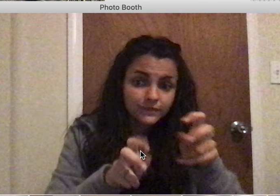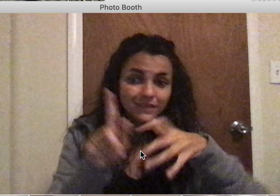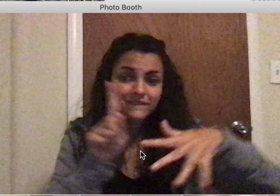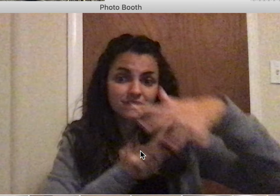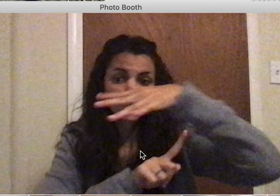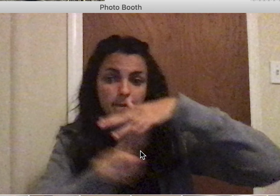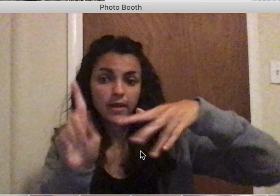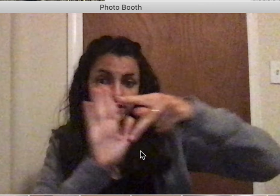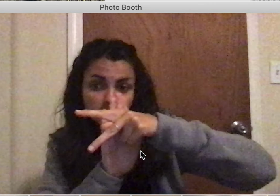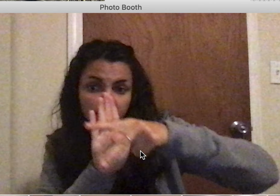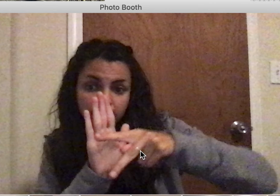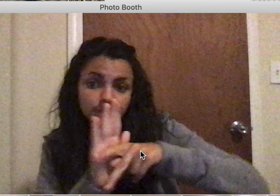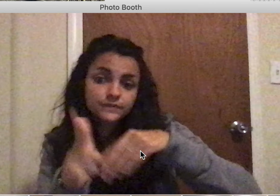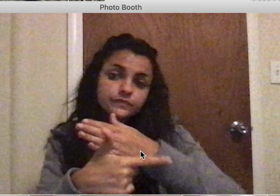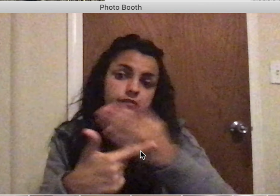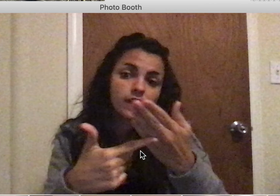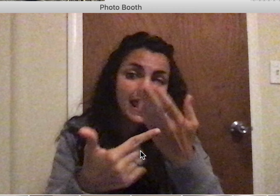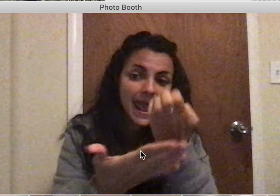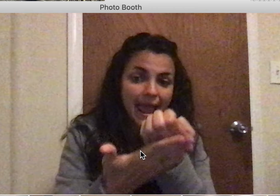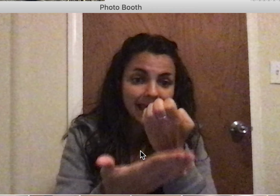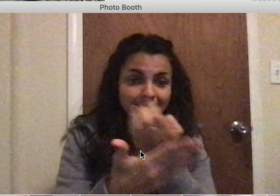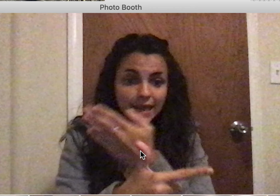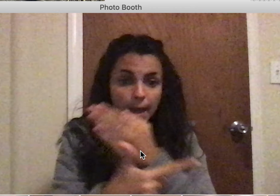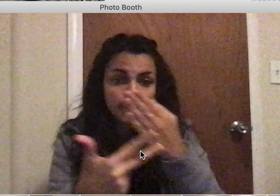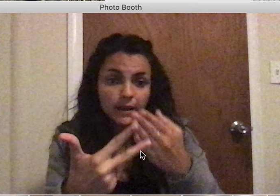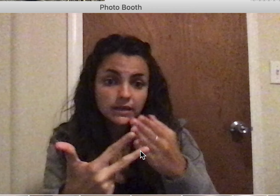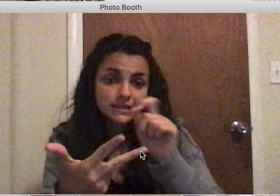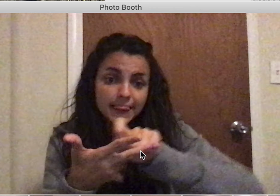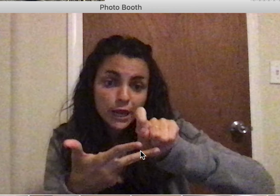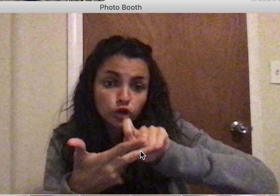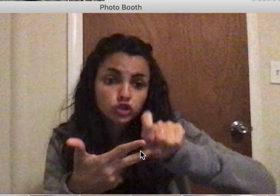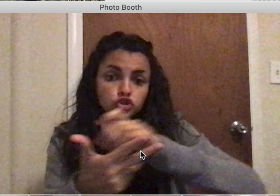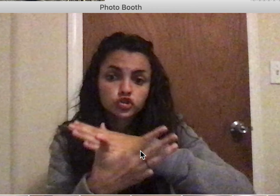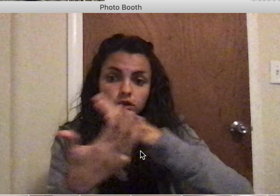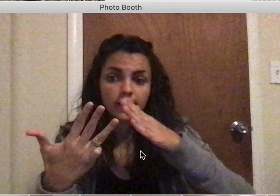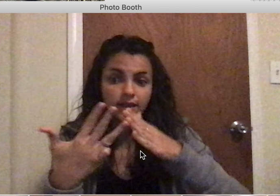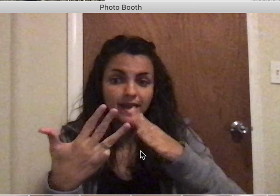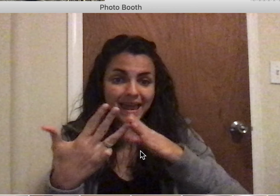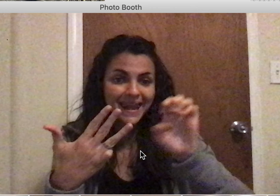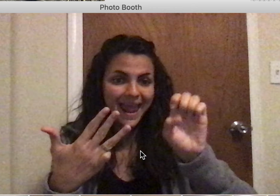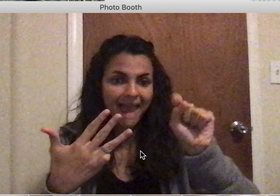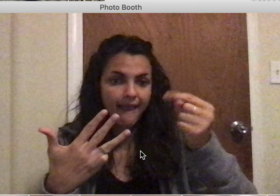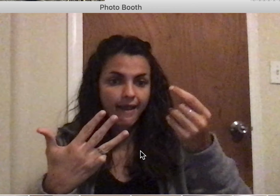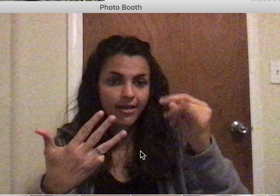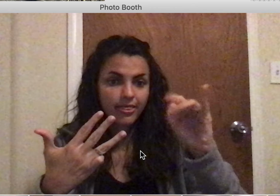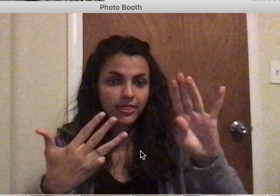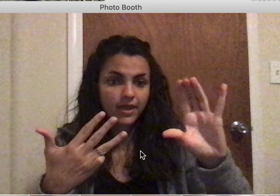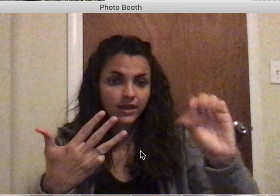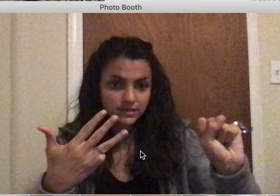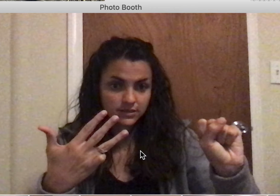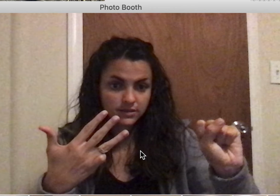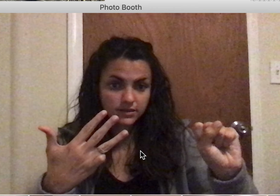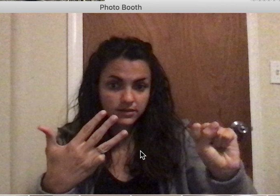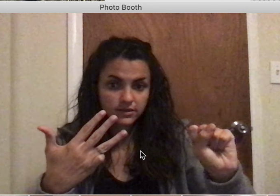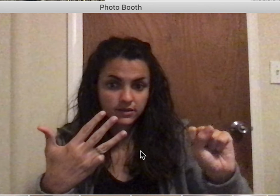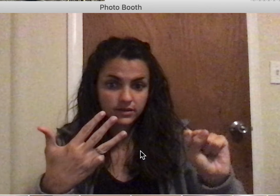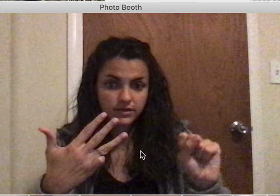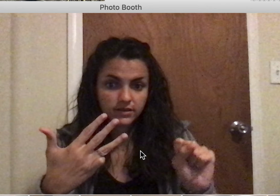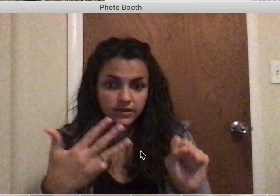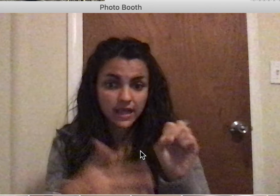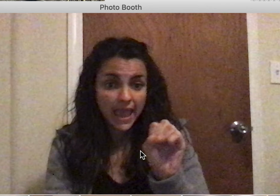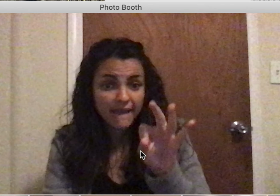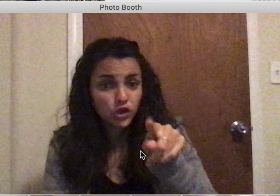environmental, policy, economics, literature, and ethics. Now, if you were interested in going to the field of